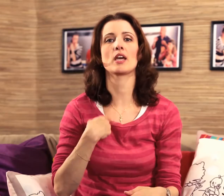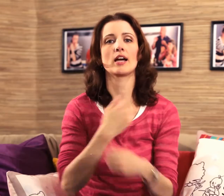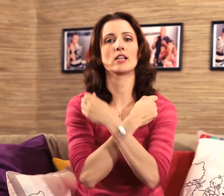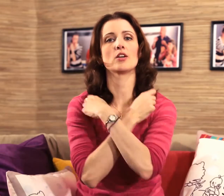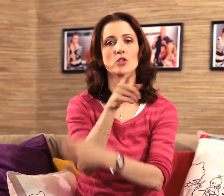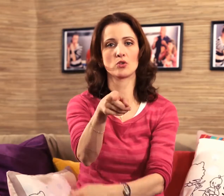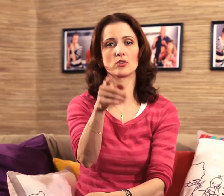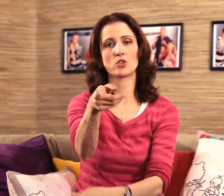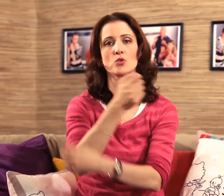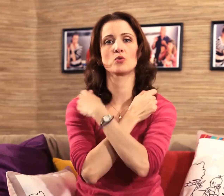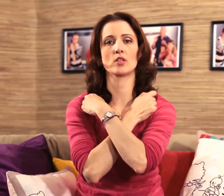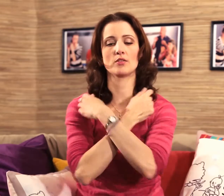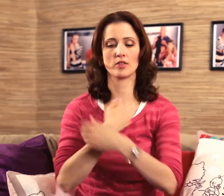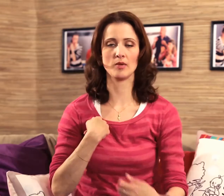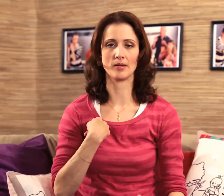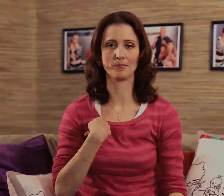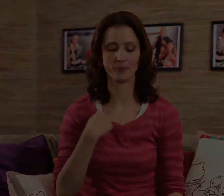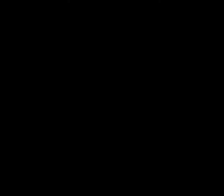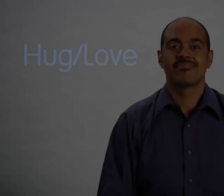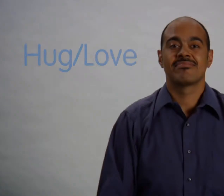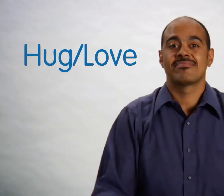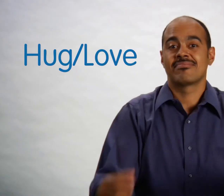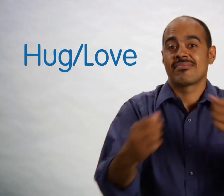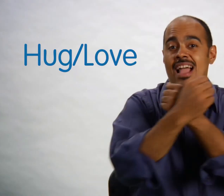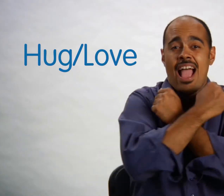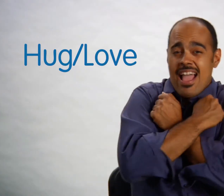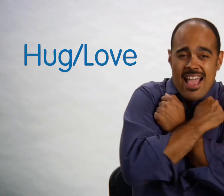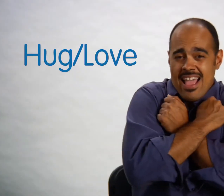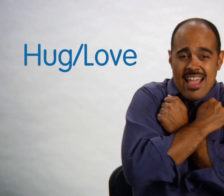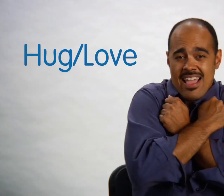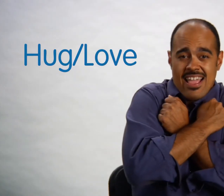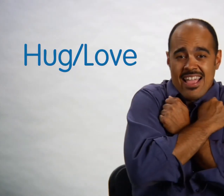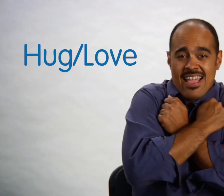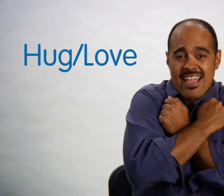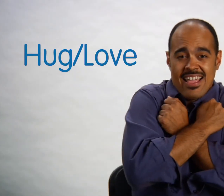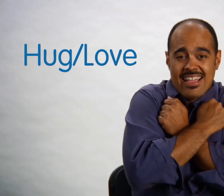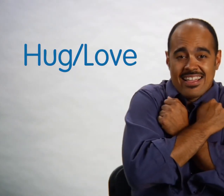be, I love you. You love me.